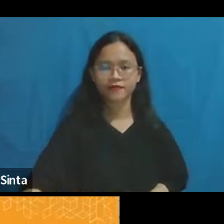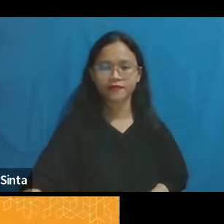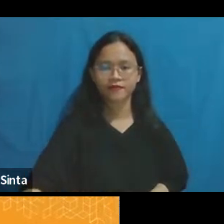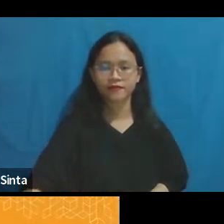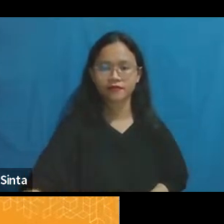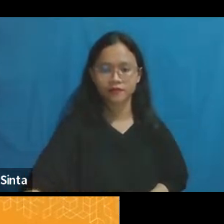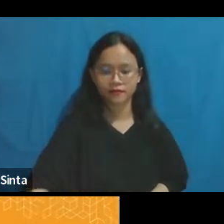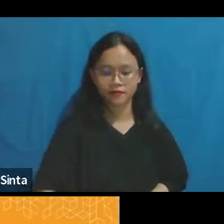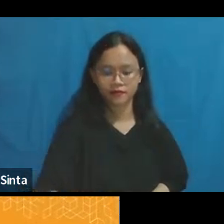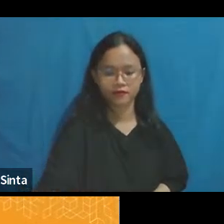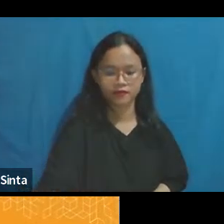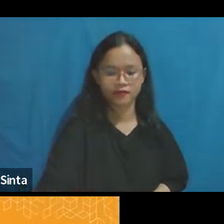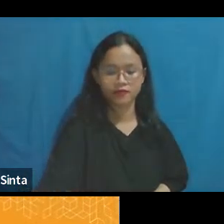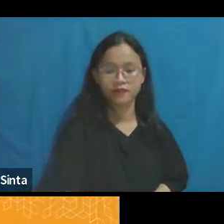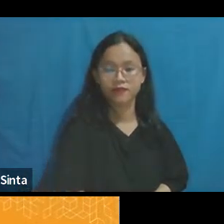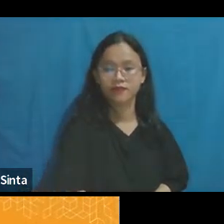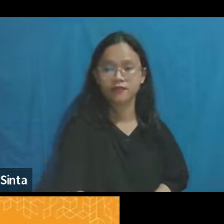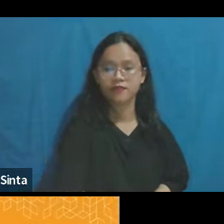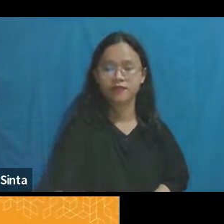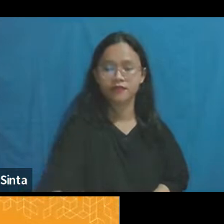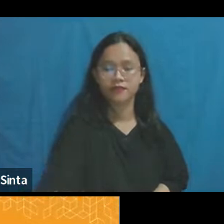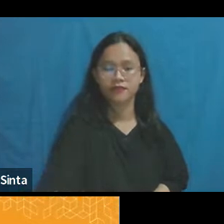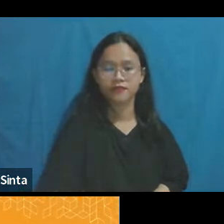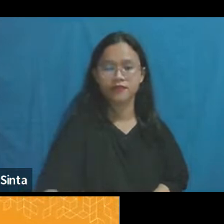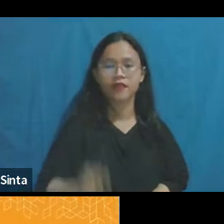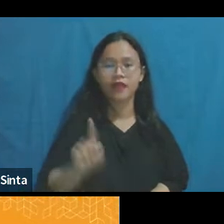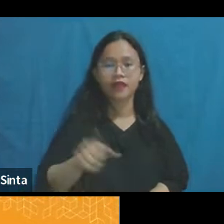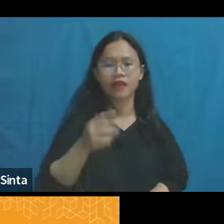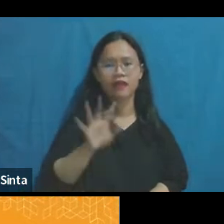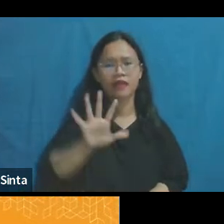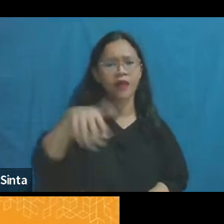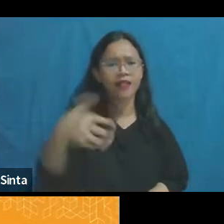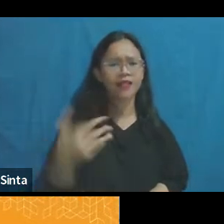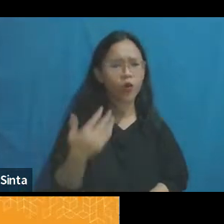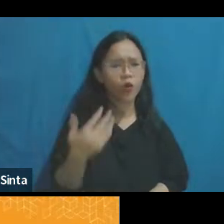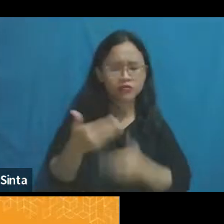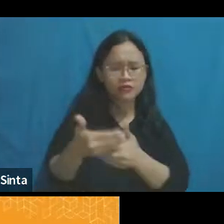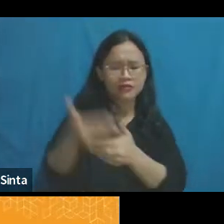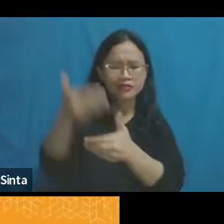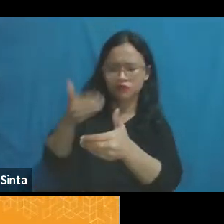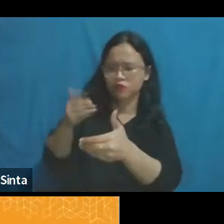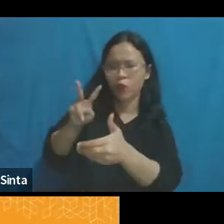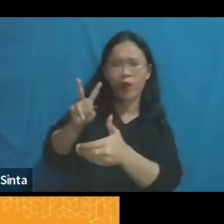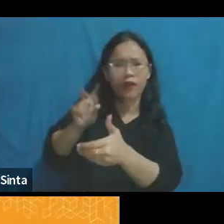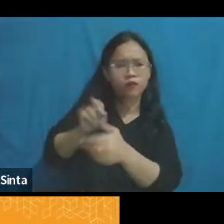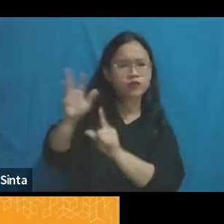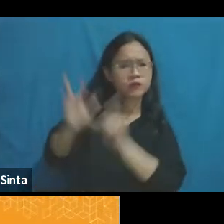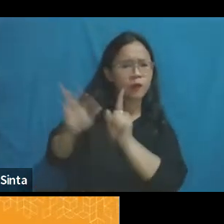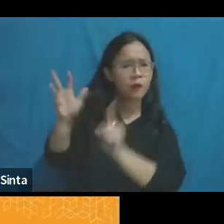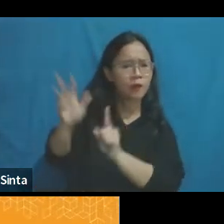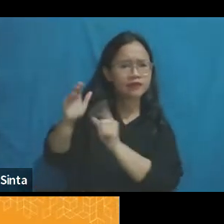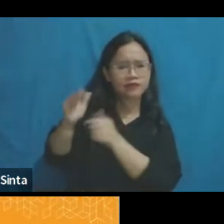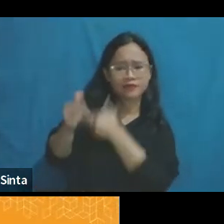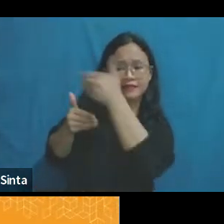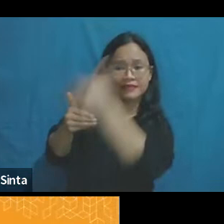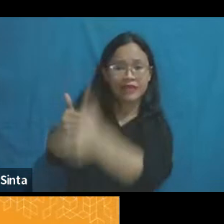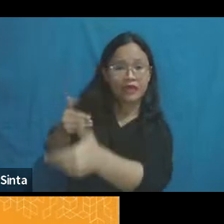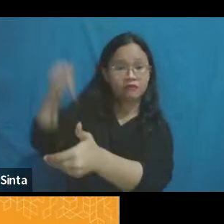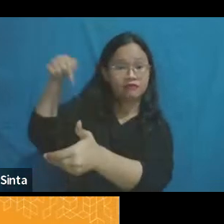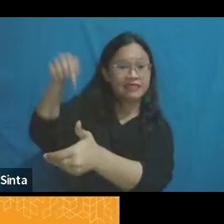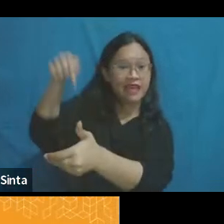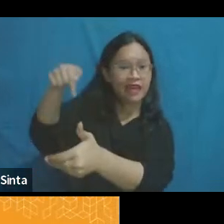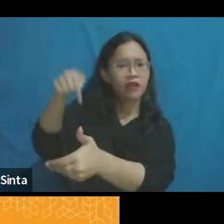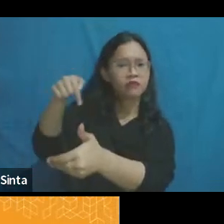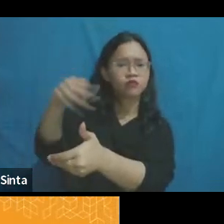even after the case of 2019, we can see that there is no like significant